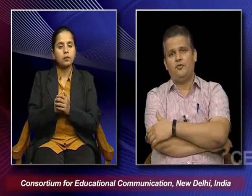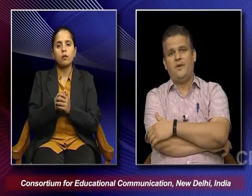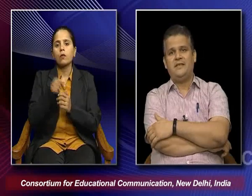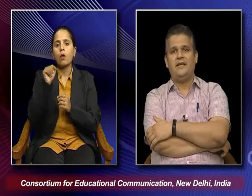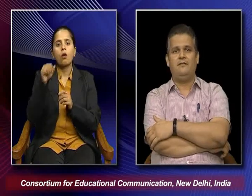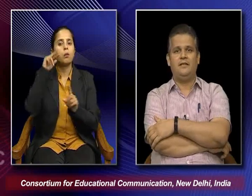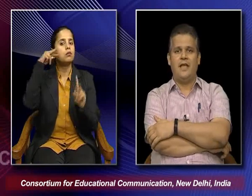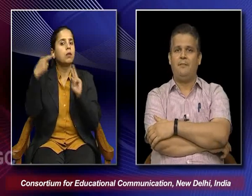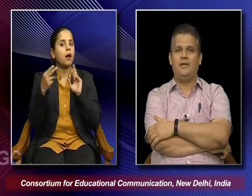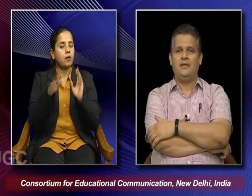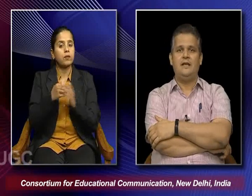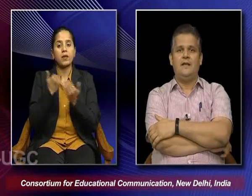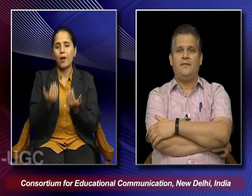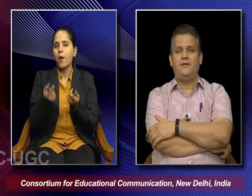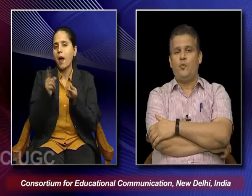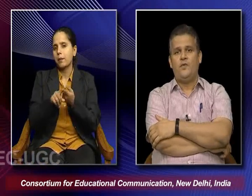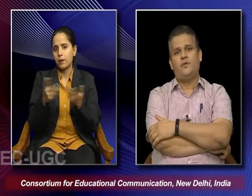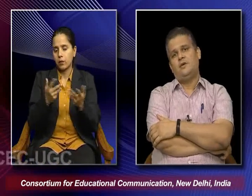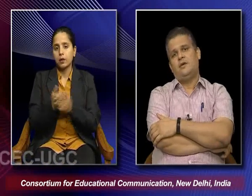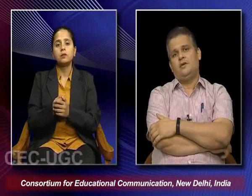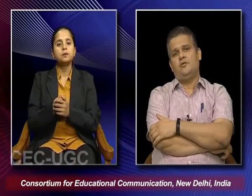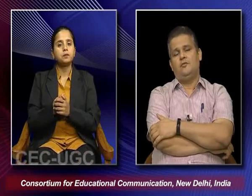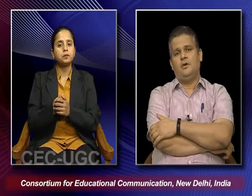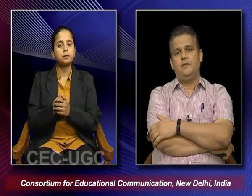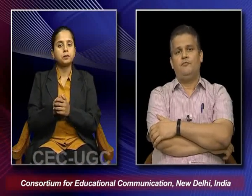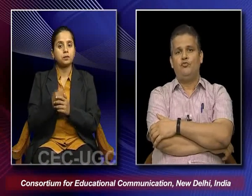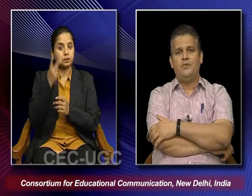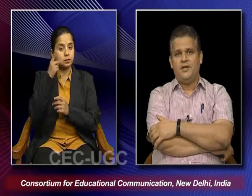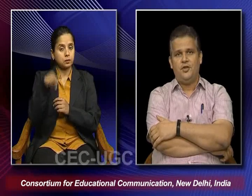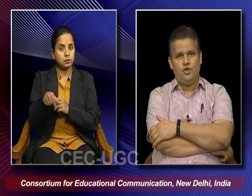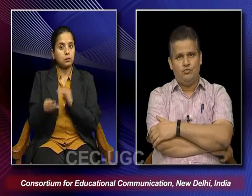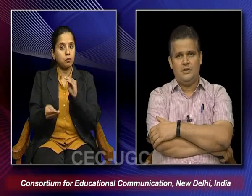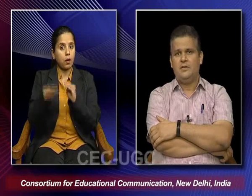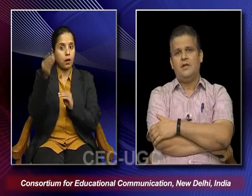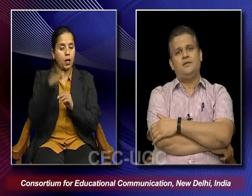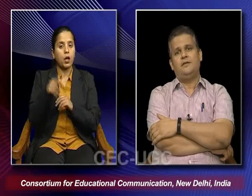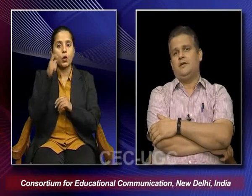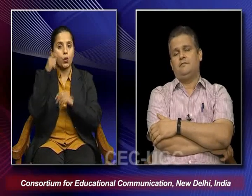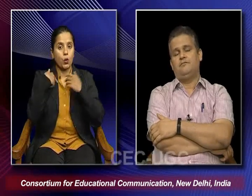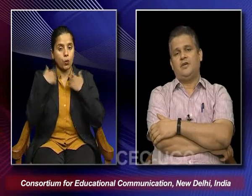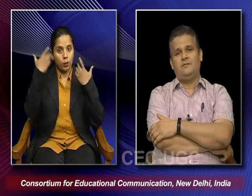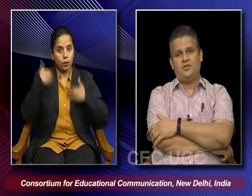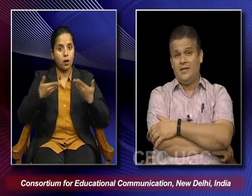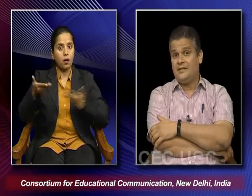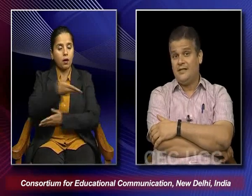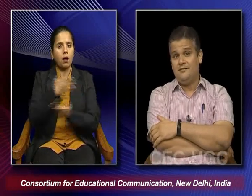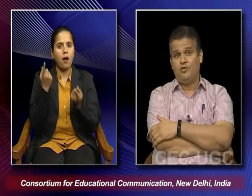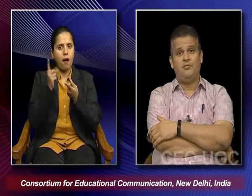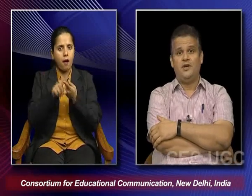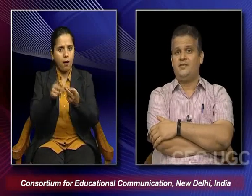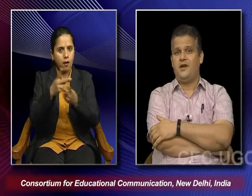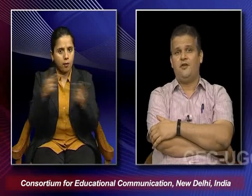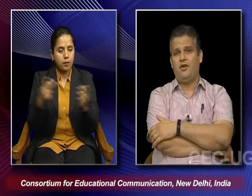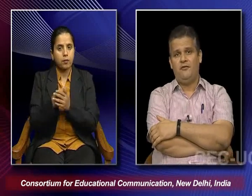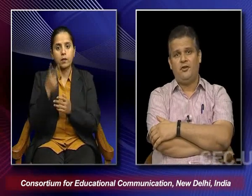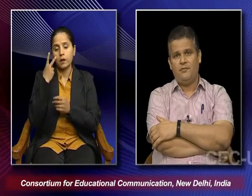perspective. So basically what is happening that with improvement in human circumstances, improvement